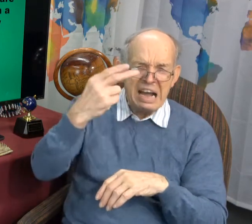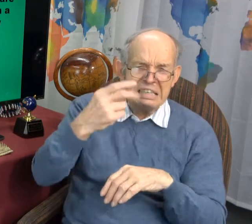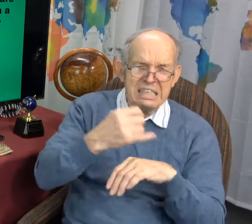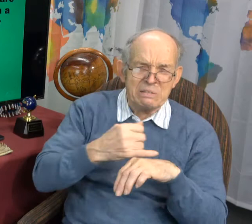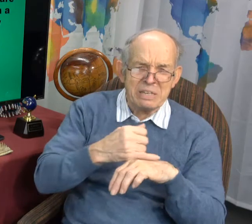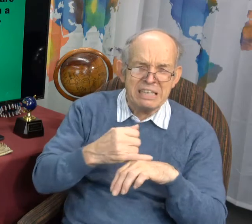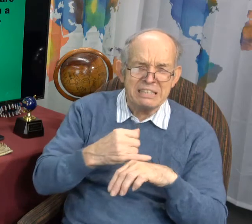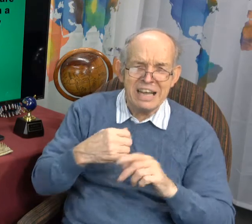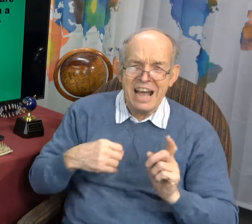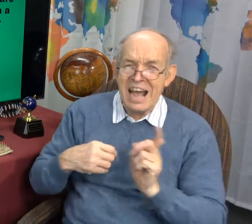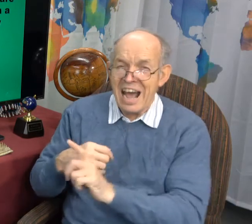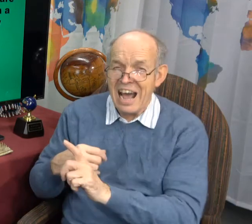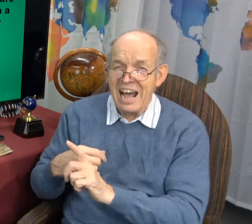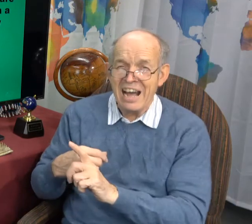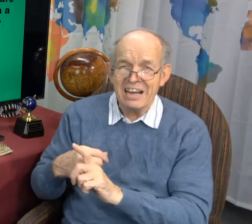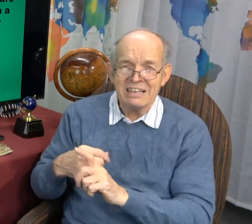High is it?